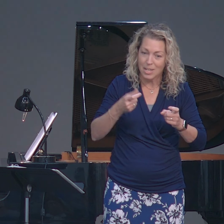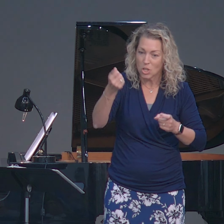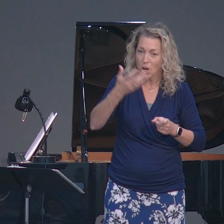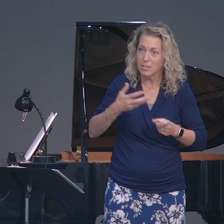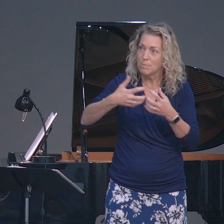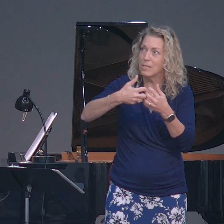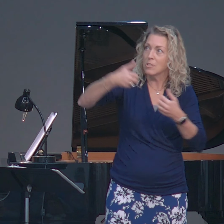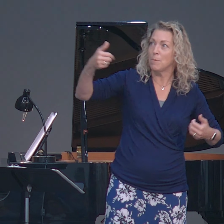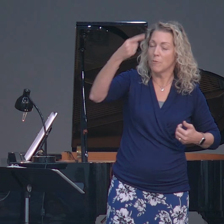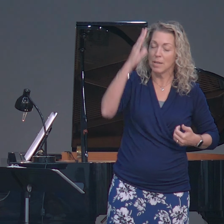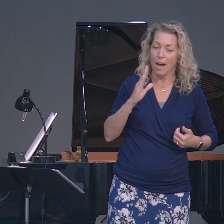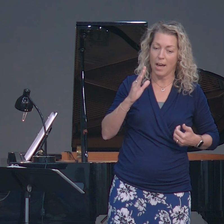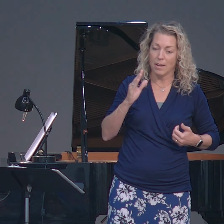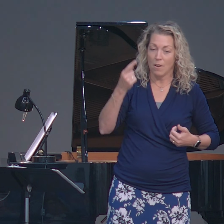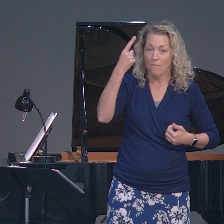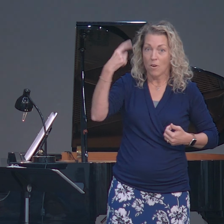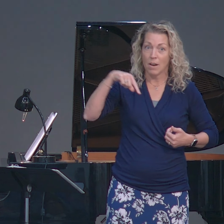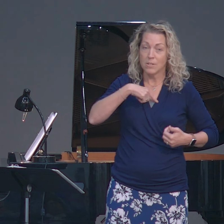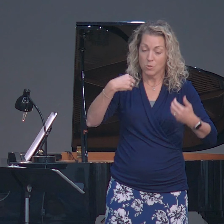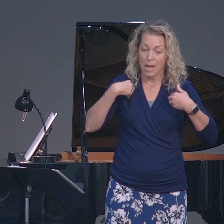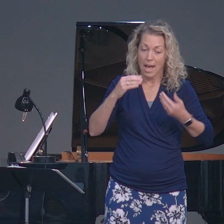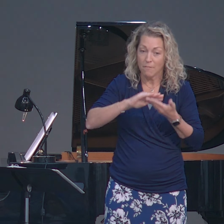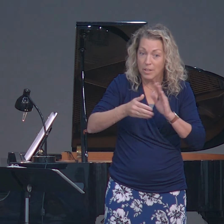be possible, there had to be death.